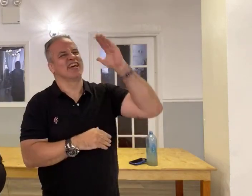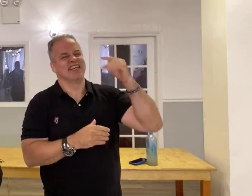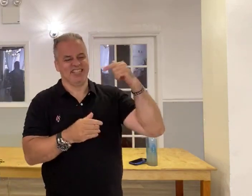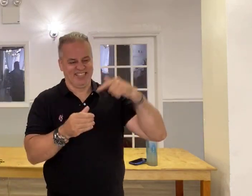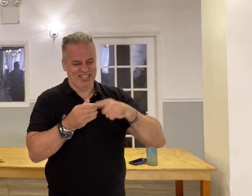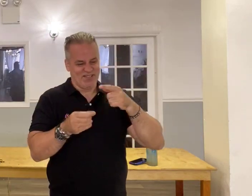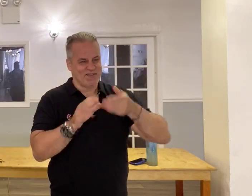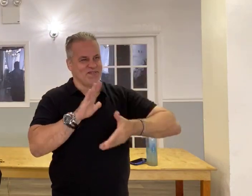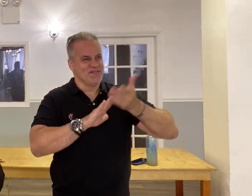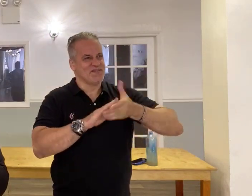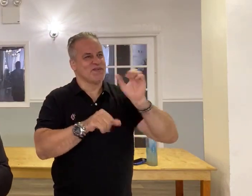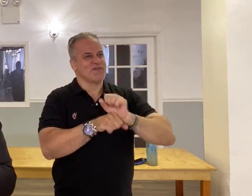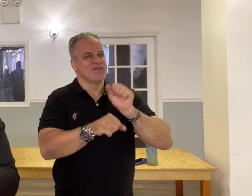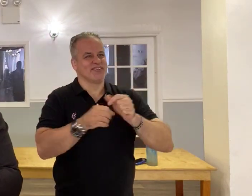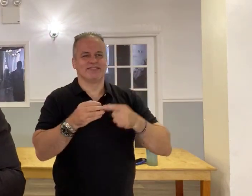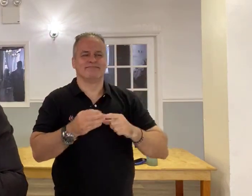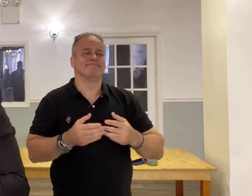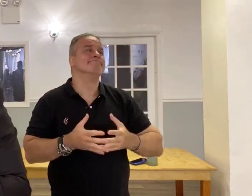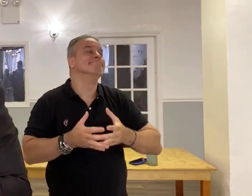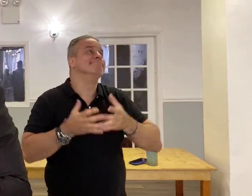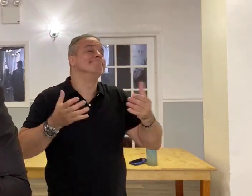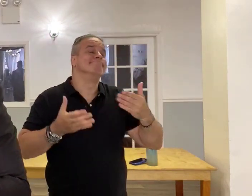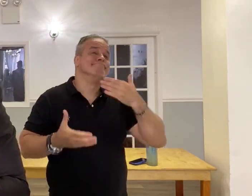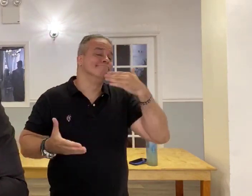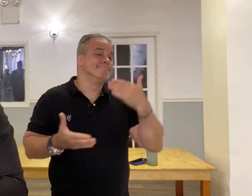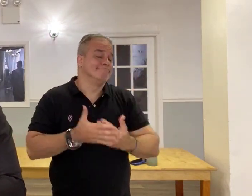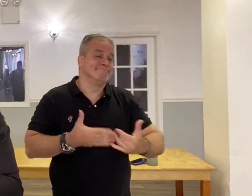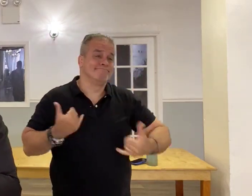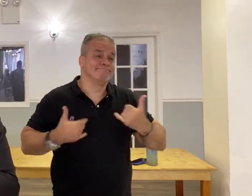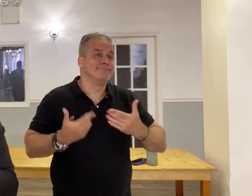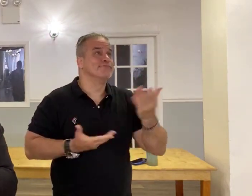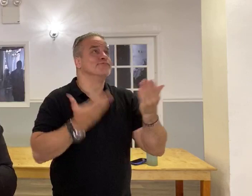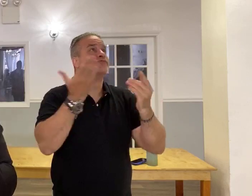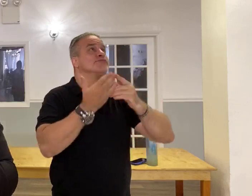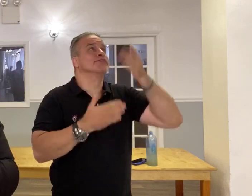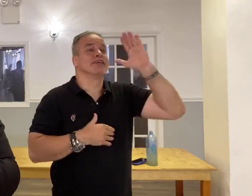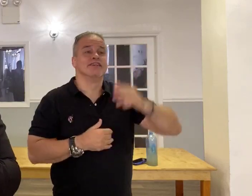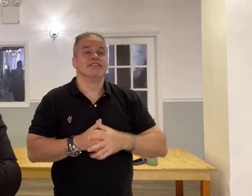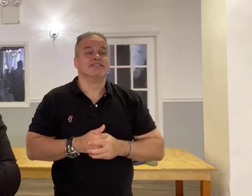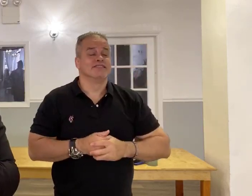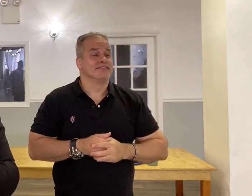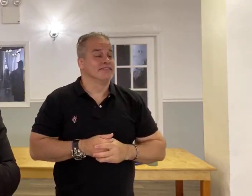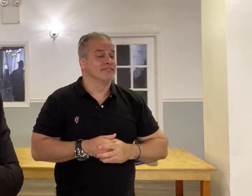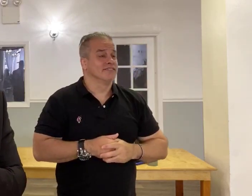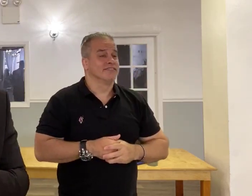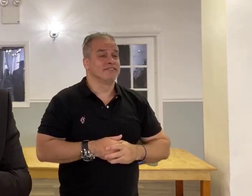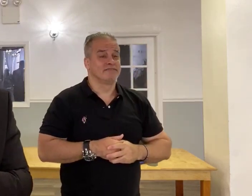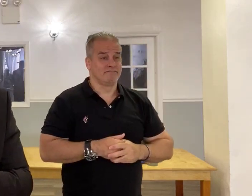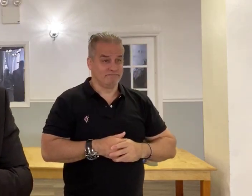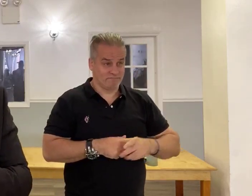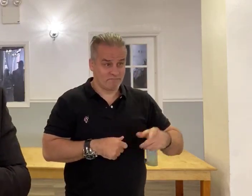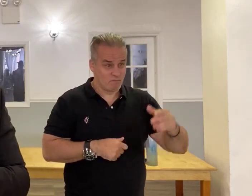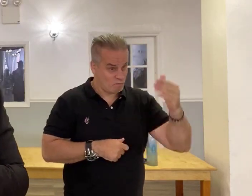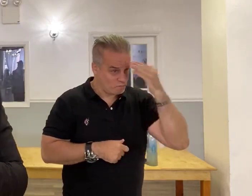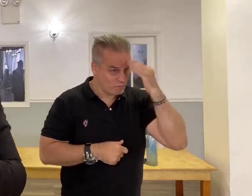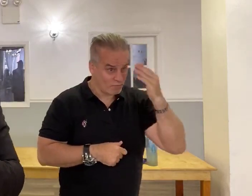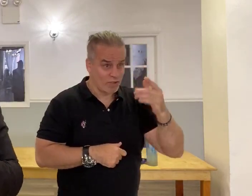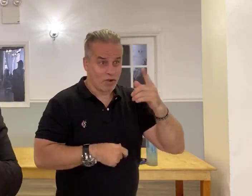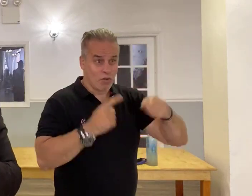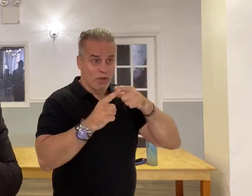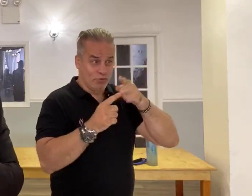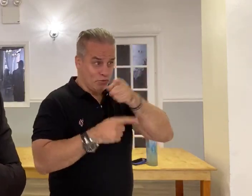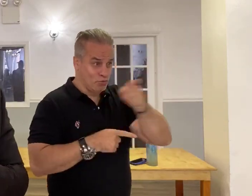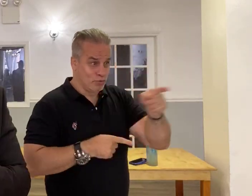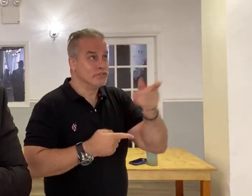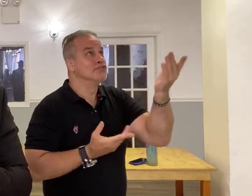is great joy to serve God. There is nothing like it. You tell me what activity there is out there, and I will